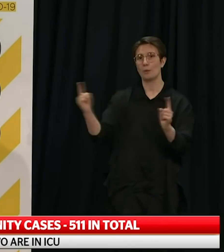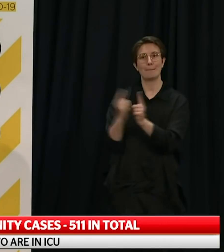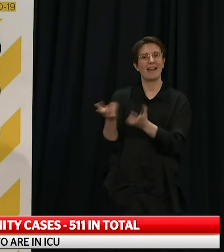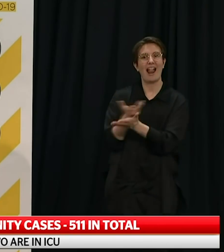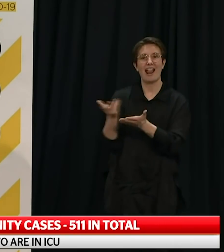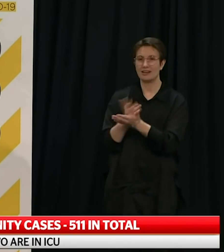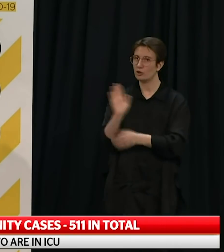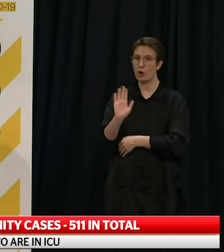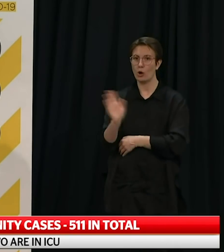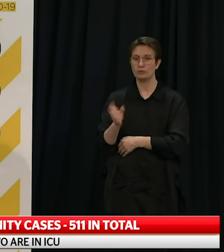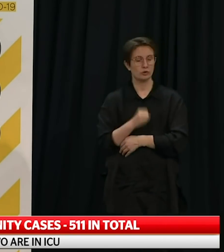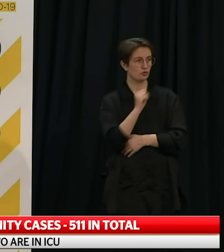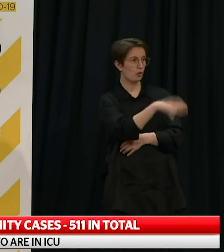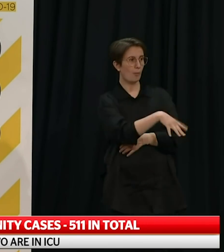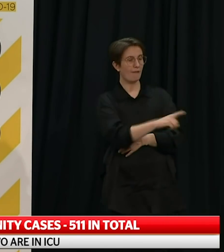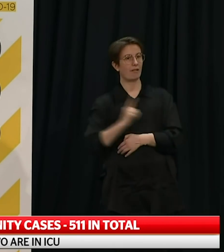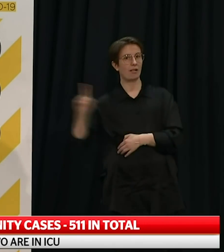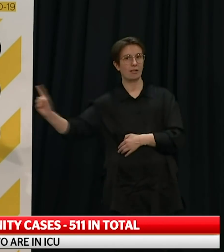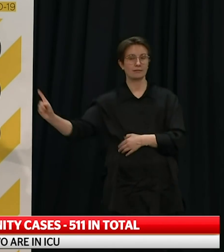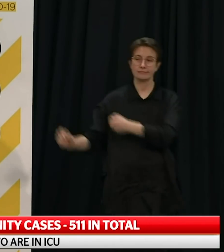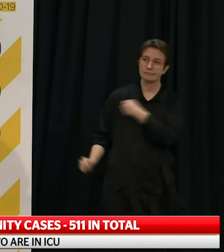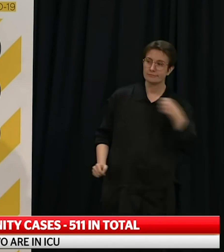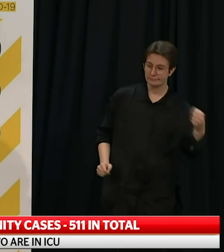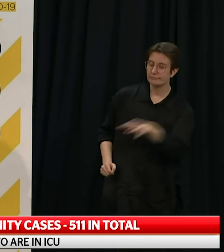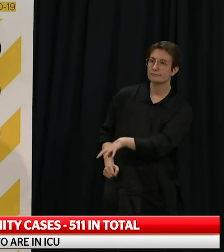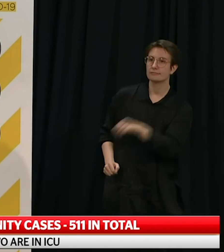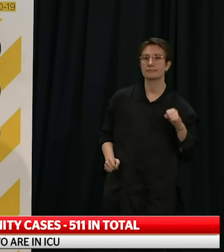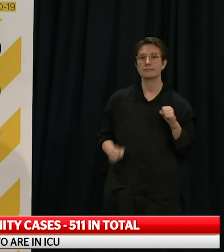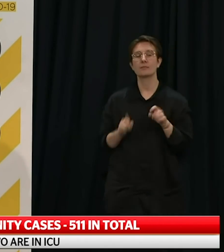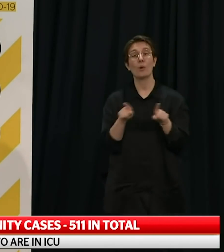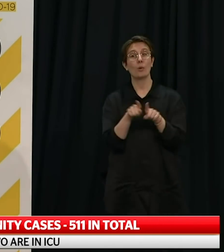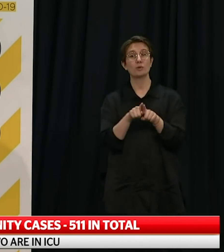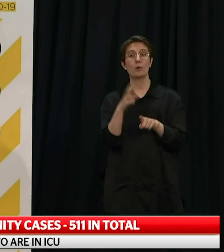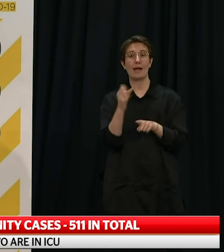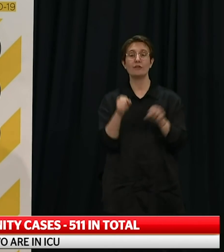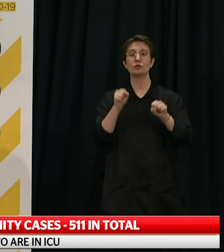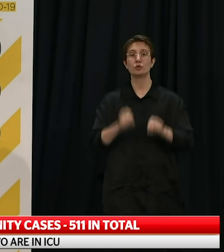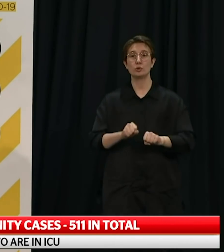food, the Student Volunteer Army also has a grocery delivery service. Visit